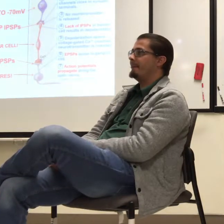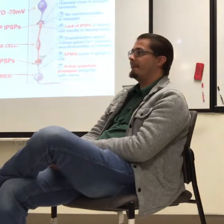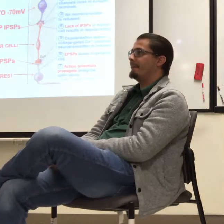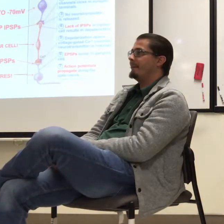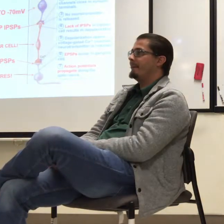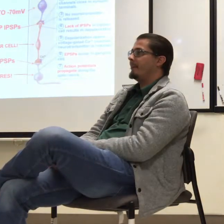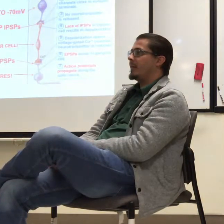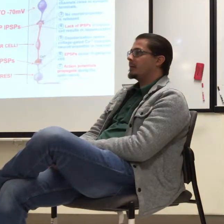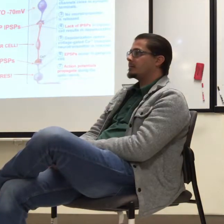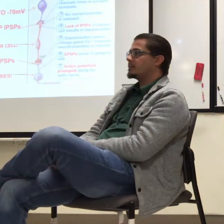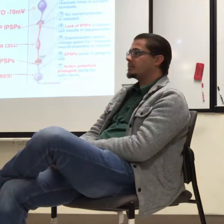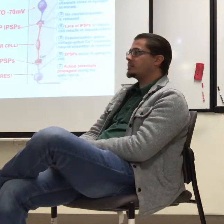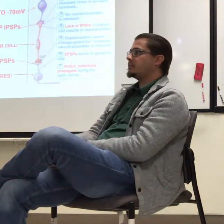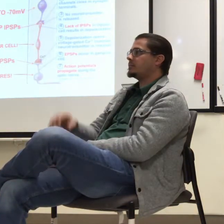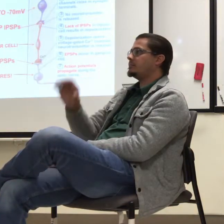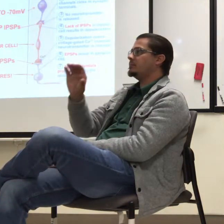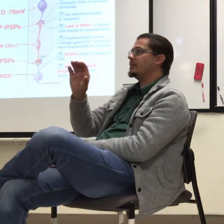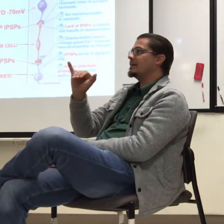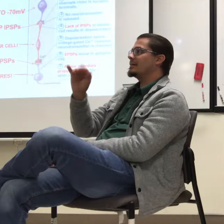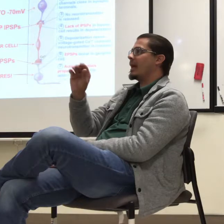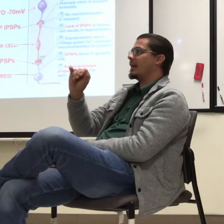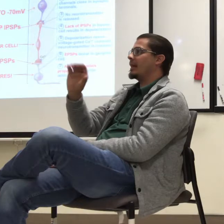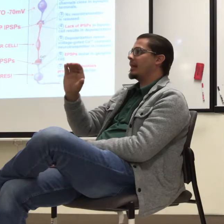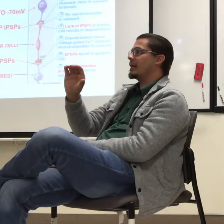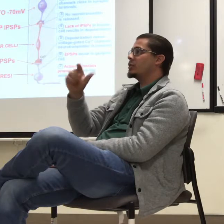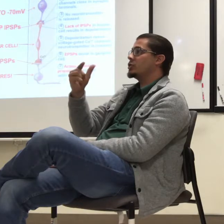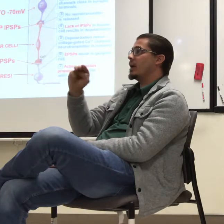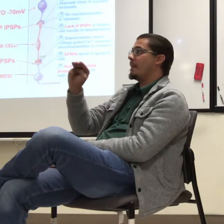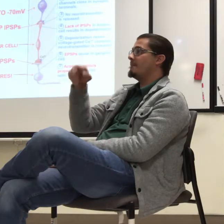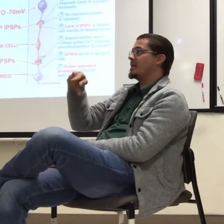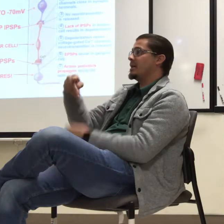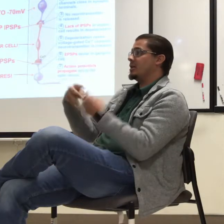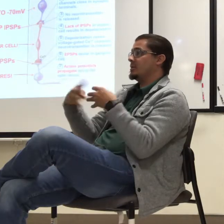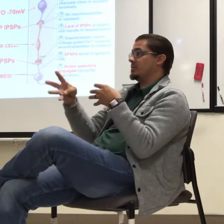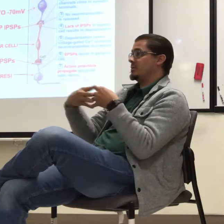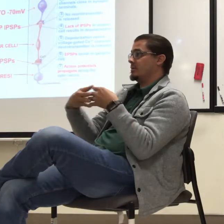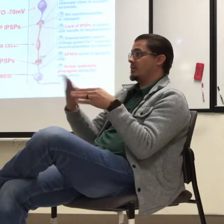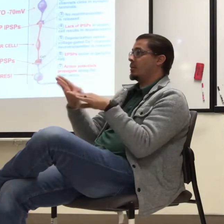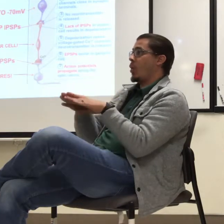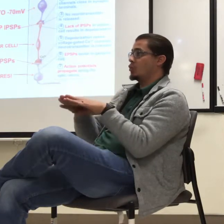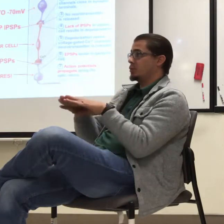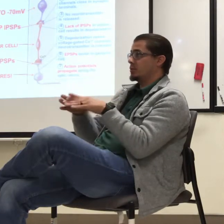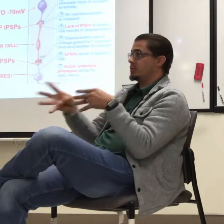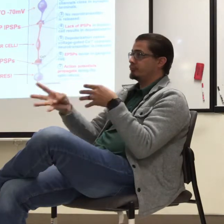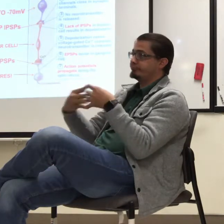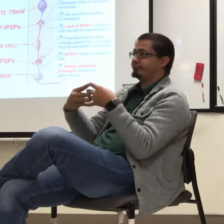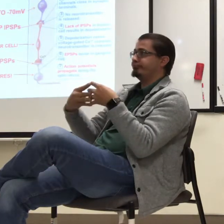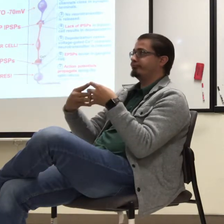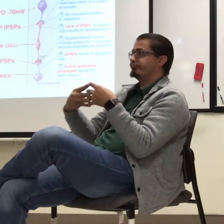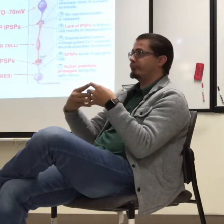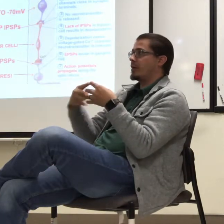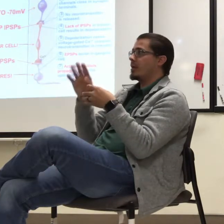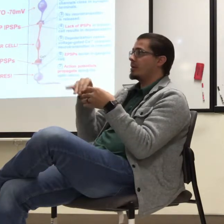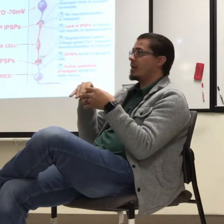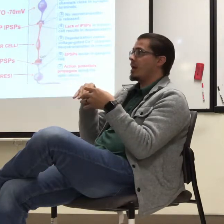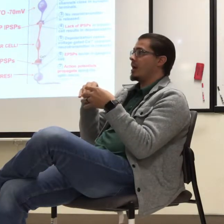So what I'm writing is cyclic GMP gated channels close. We had that